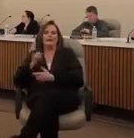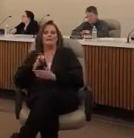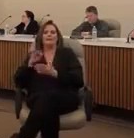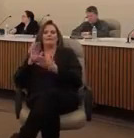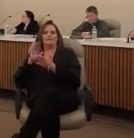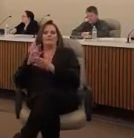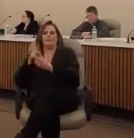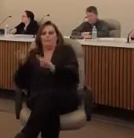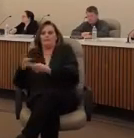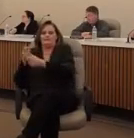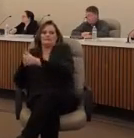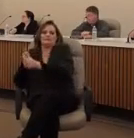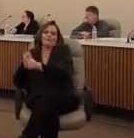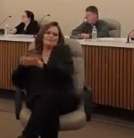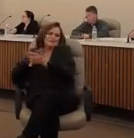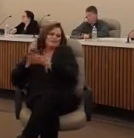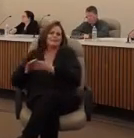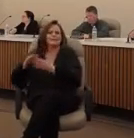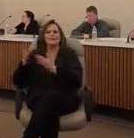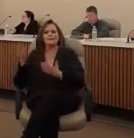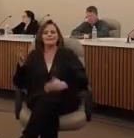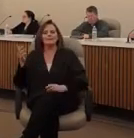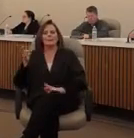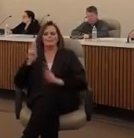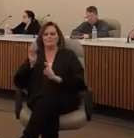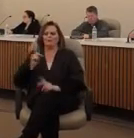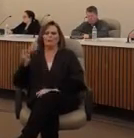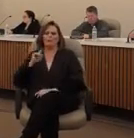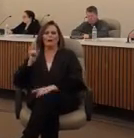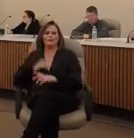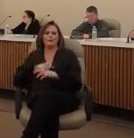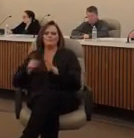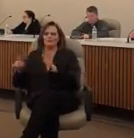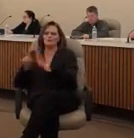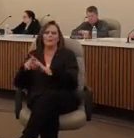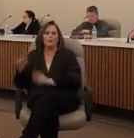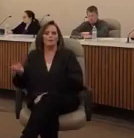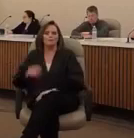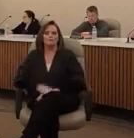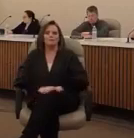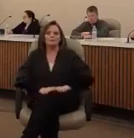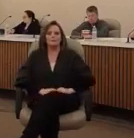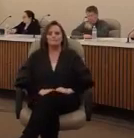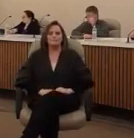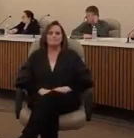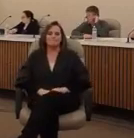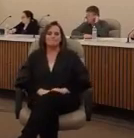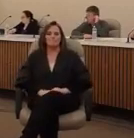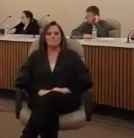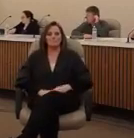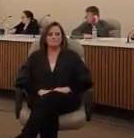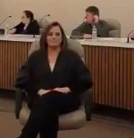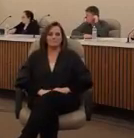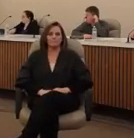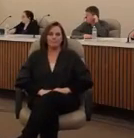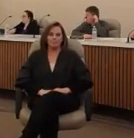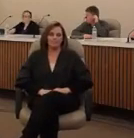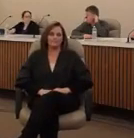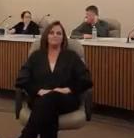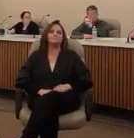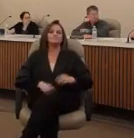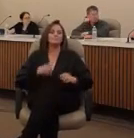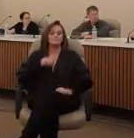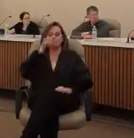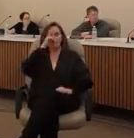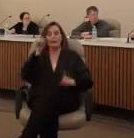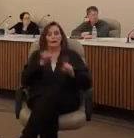one that has the gas pumps closed. Yes, Right. but the town does not regulate the success rate of a business. So, I agree